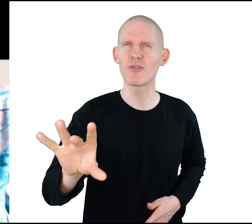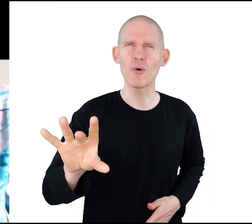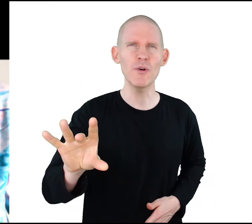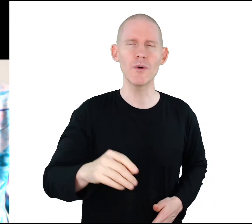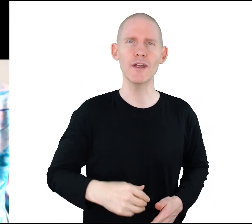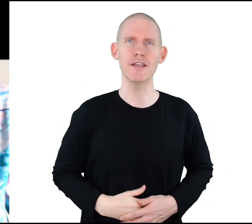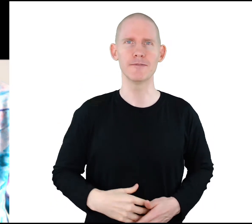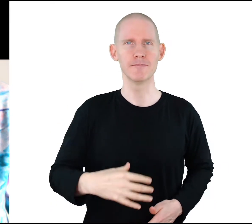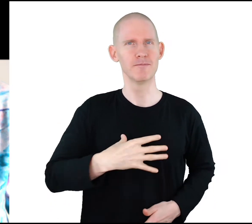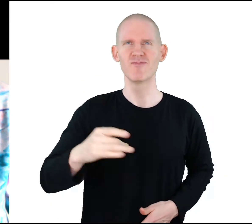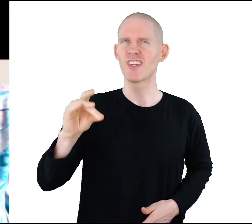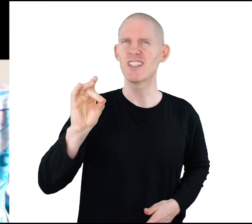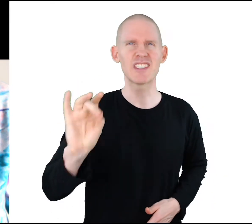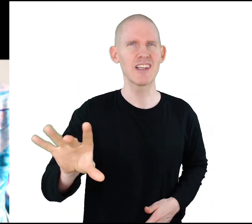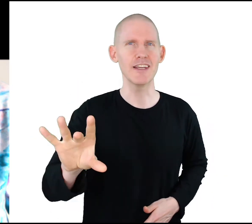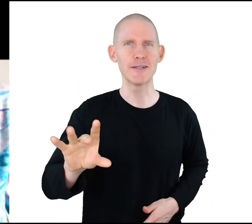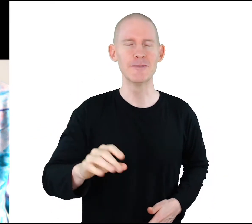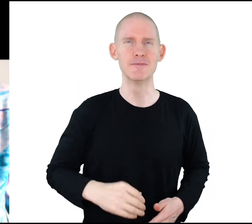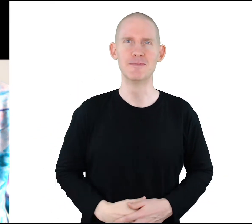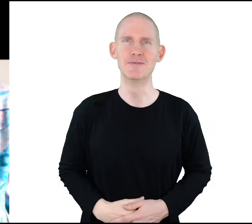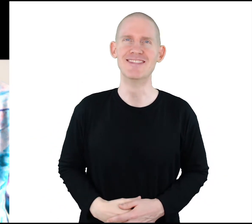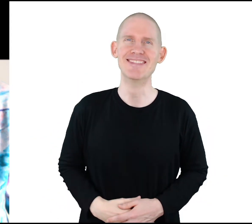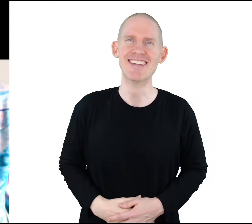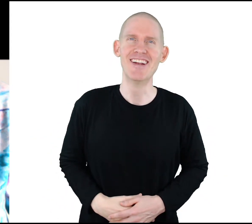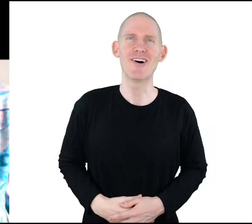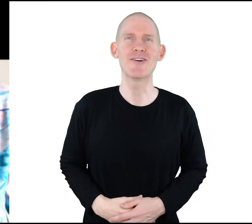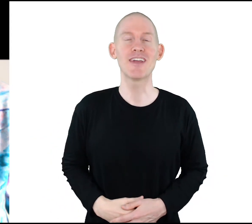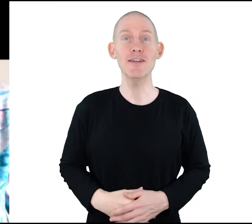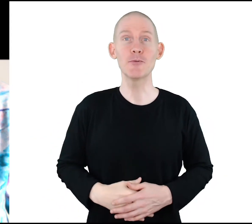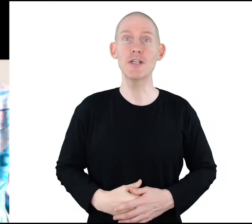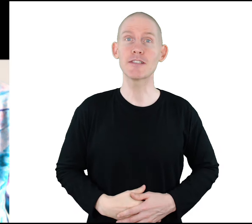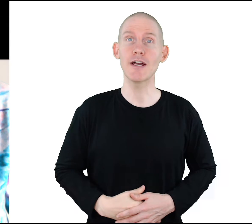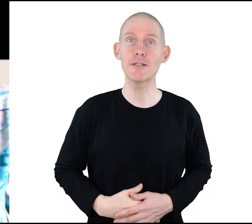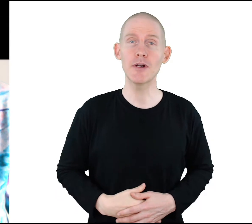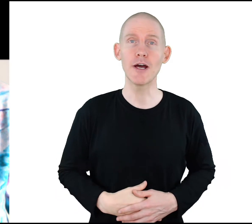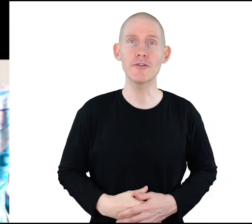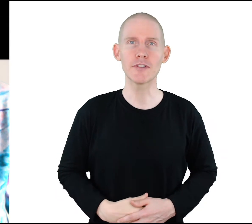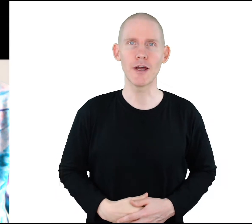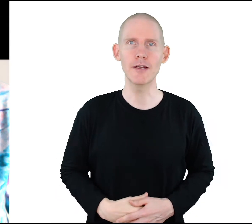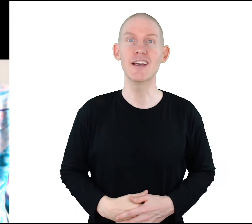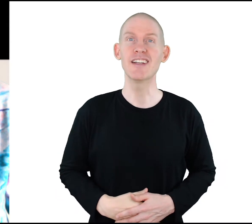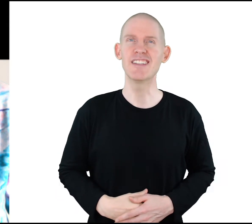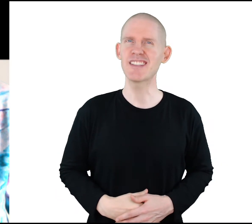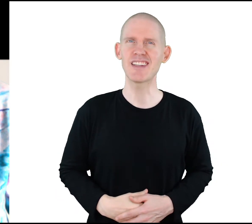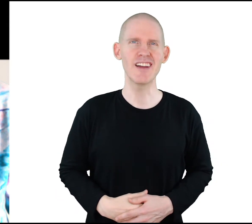it away. Dislike. Okay, we just talked about how to sign dislike.